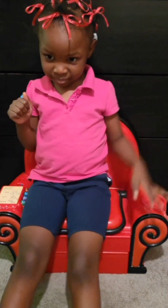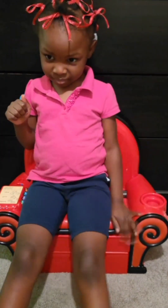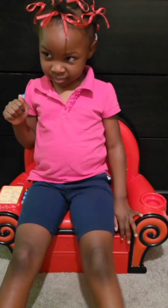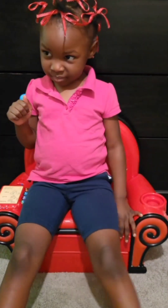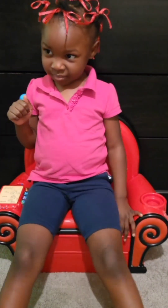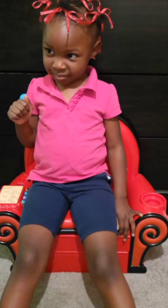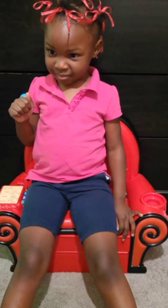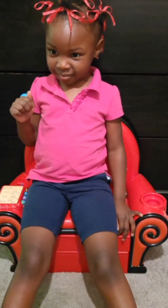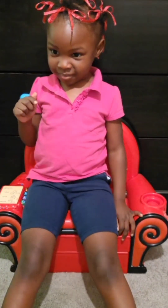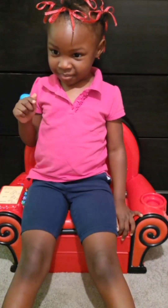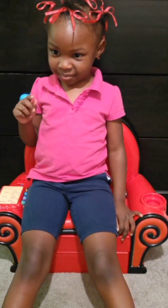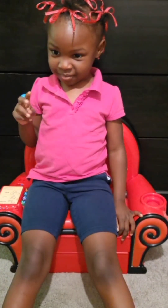B.